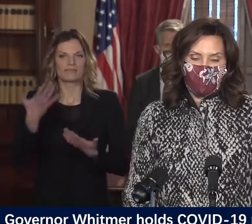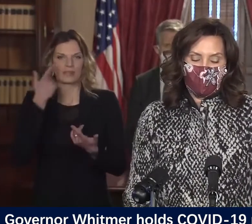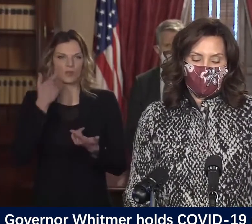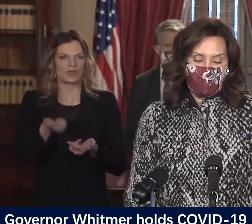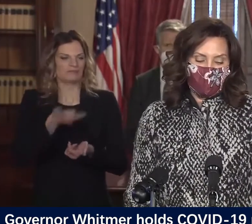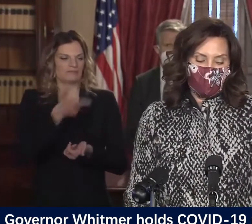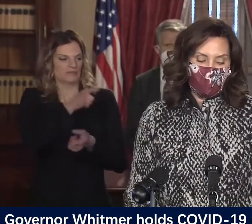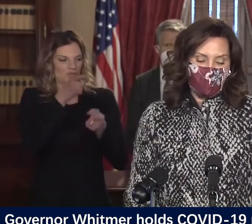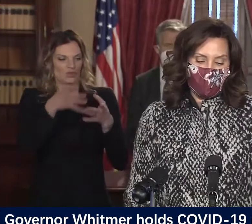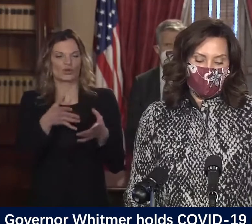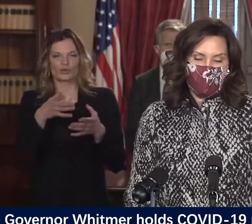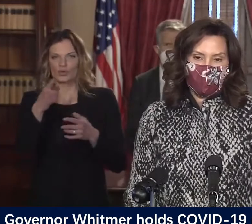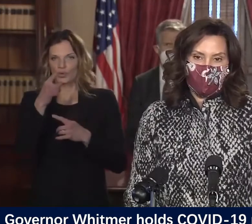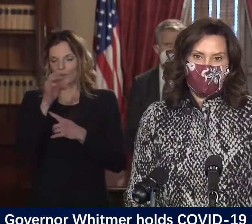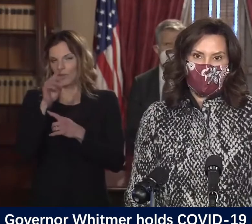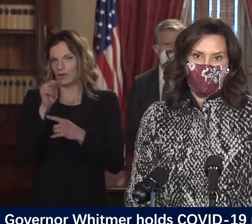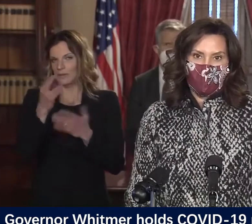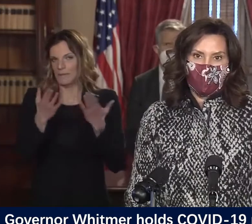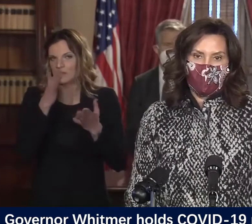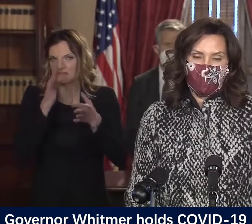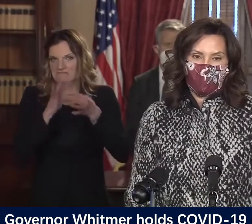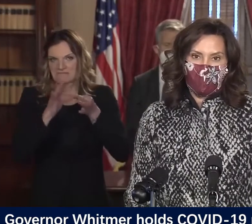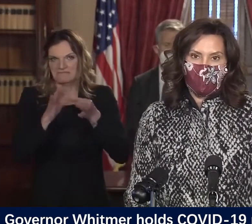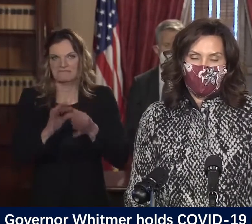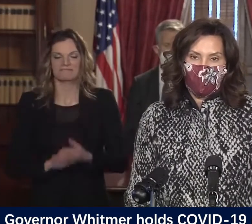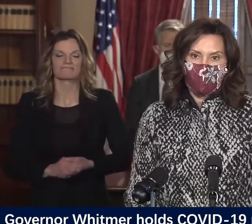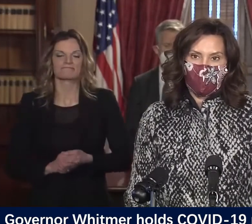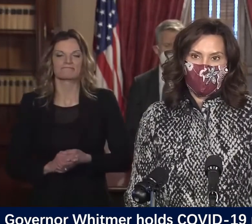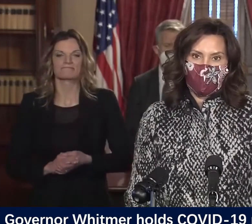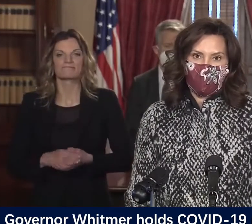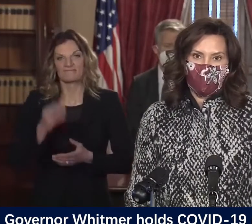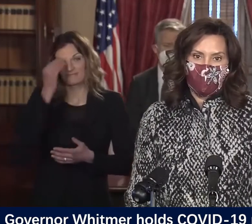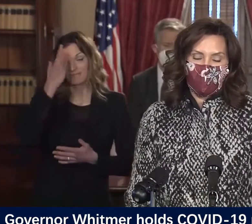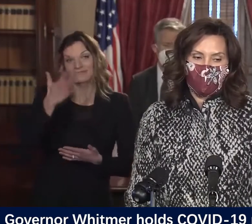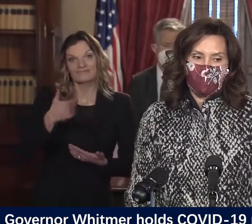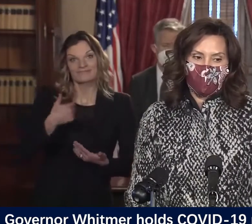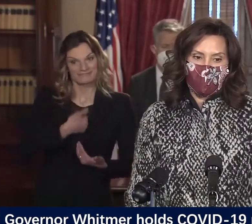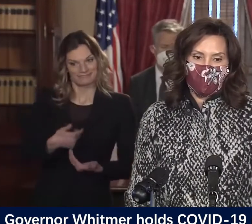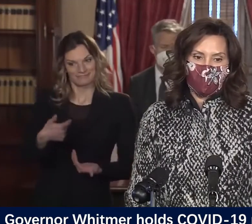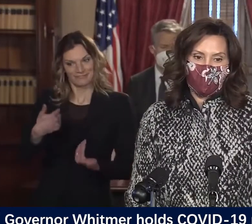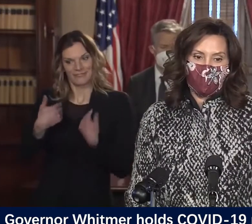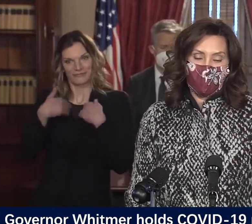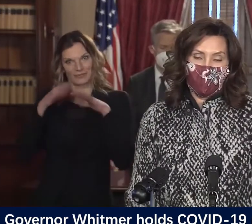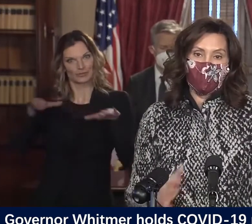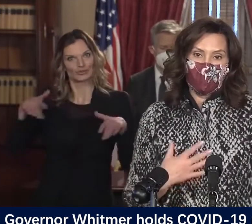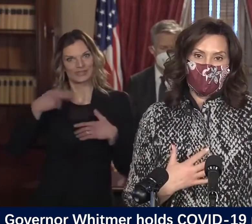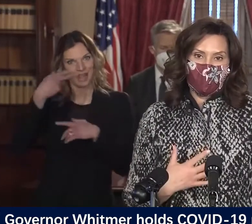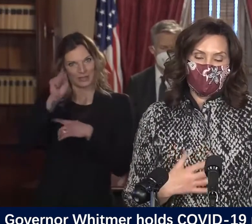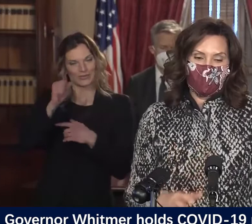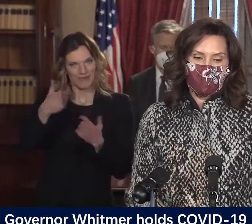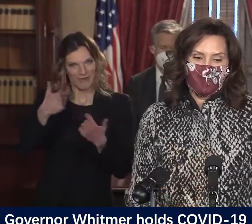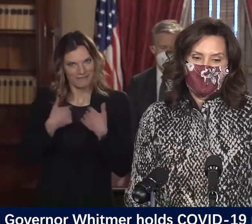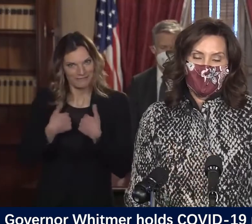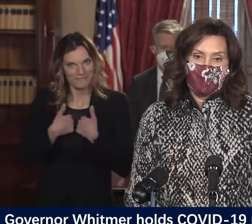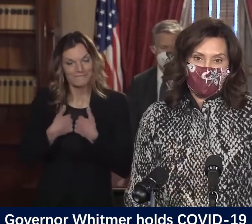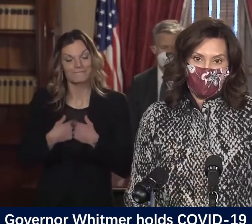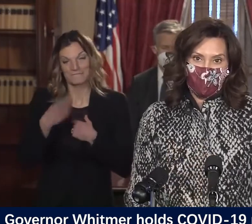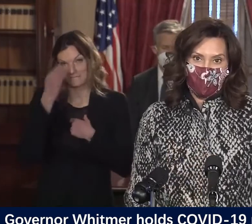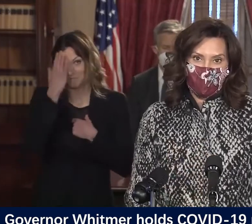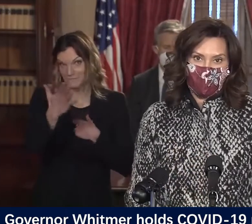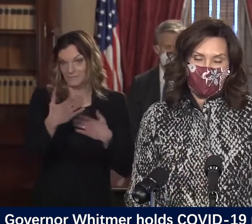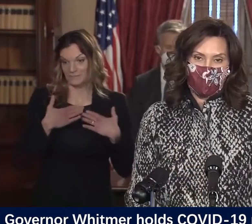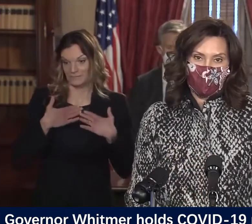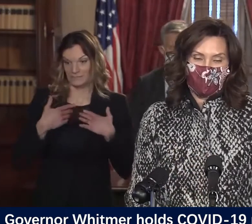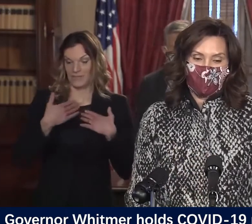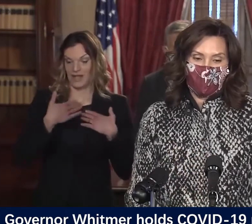Gordon, but prior to doing so, I, as a parent of a high schooler, I believe, and as the